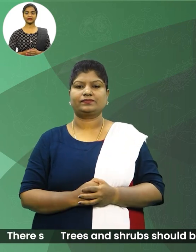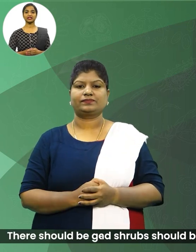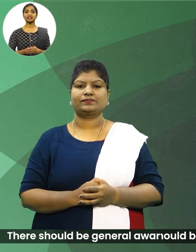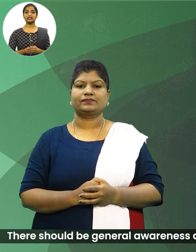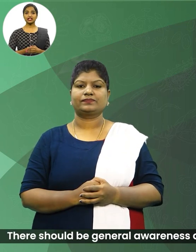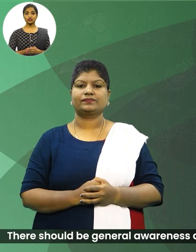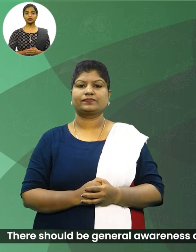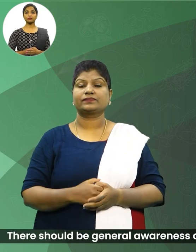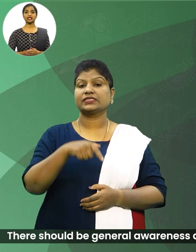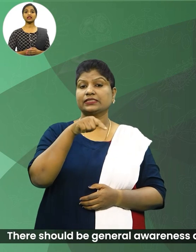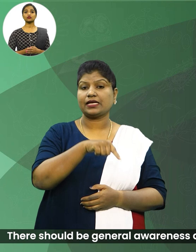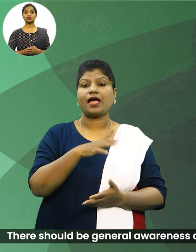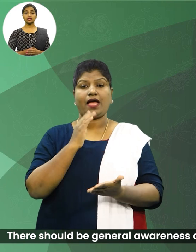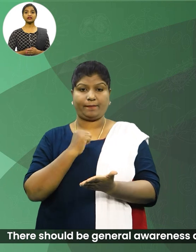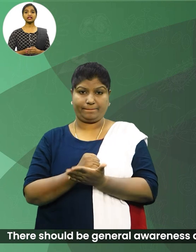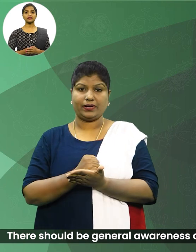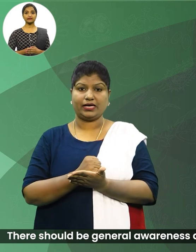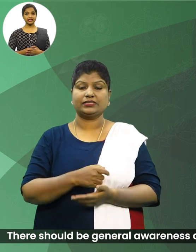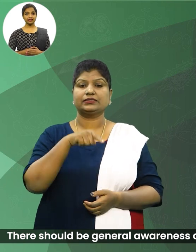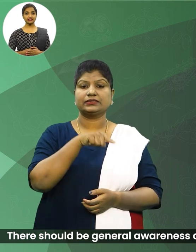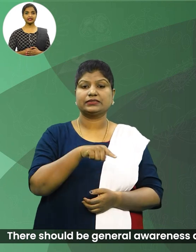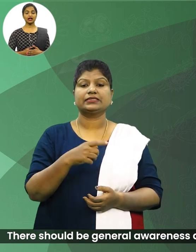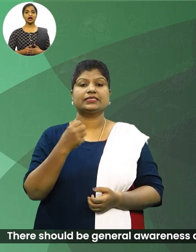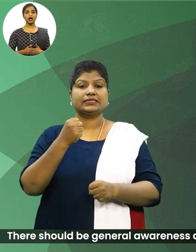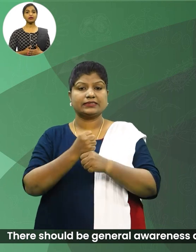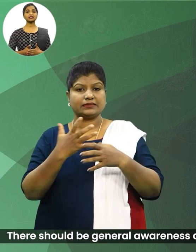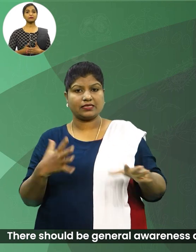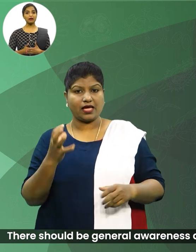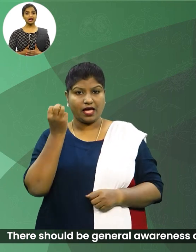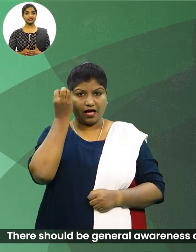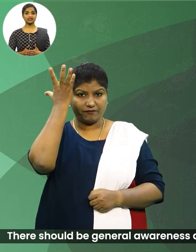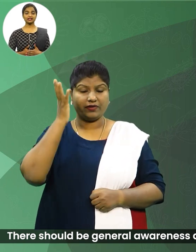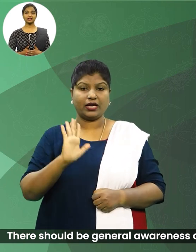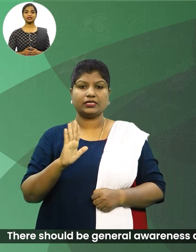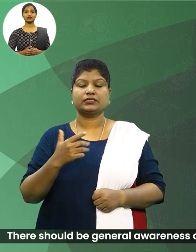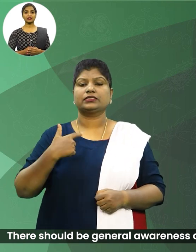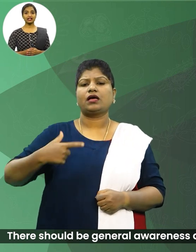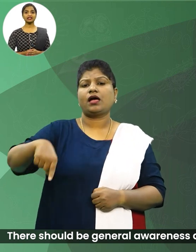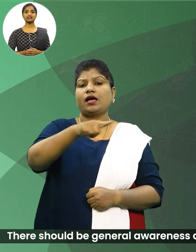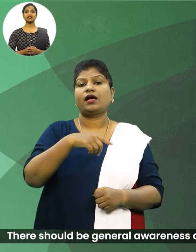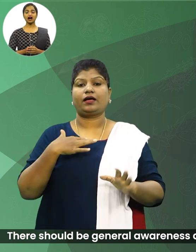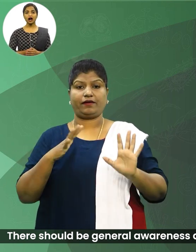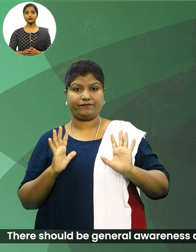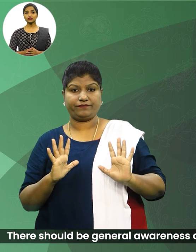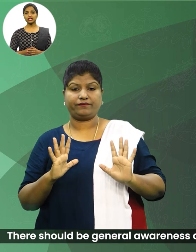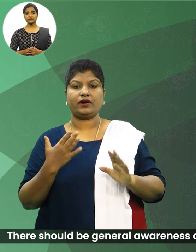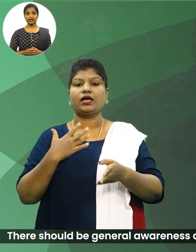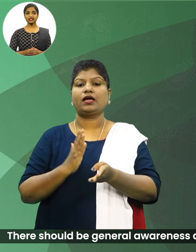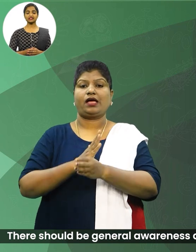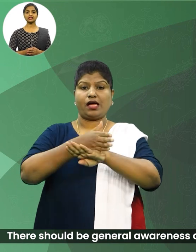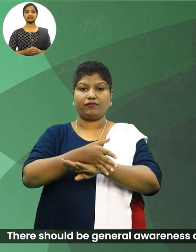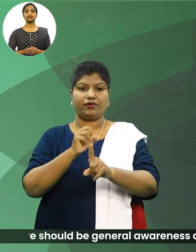There should be general awareness among the masses regarding the harmful